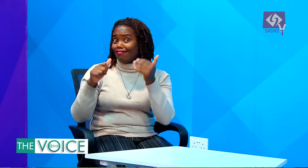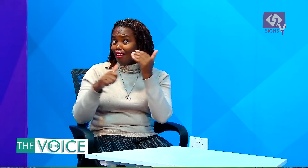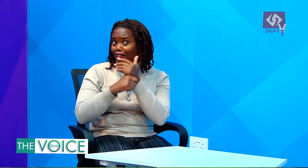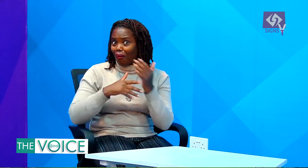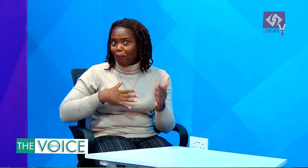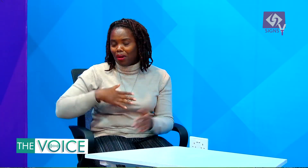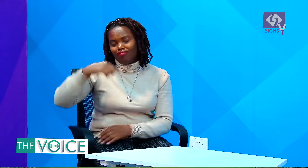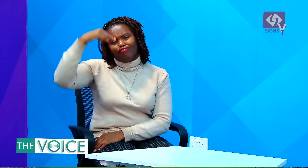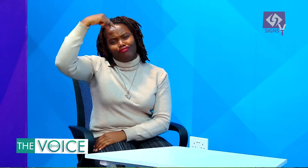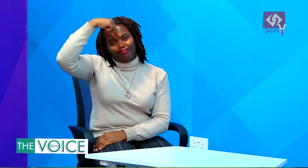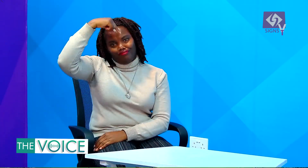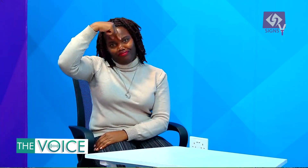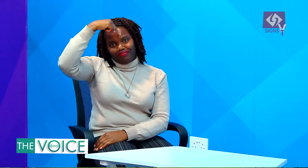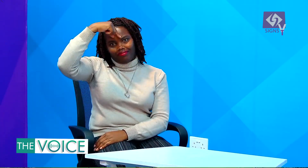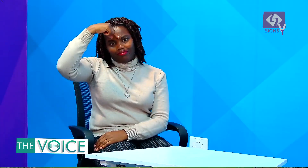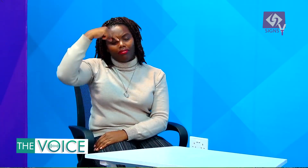and this is my sign name.